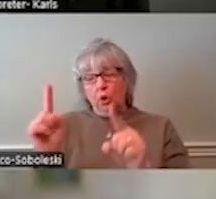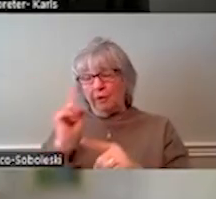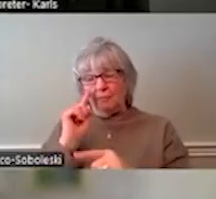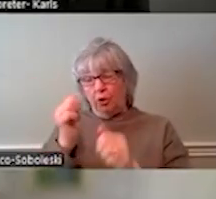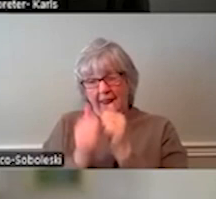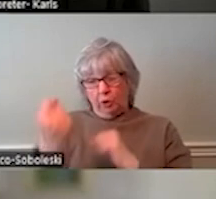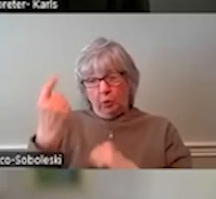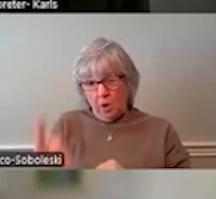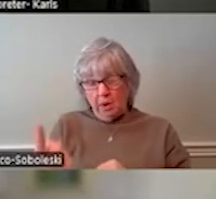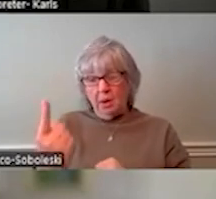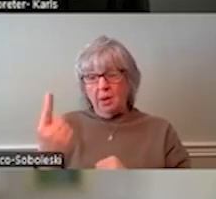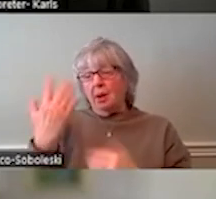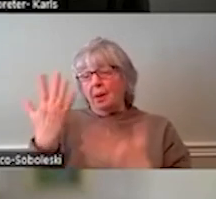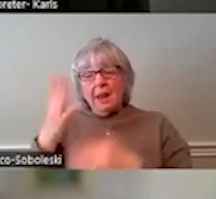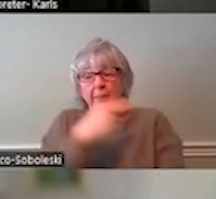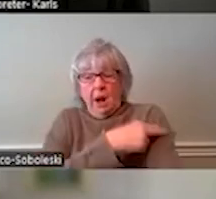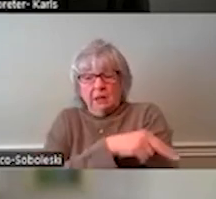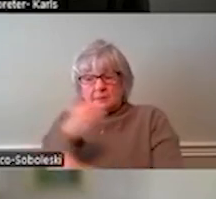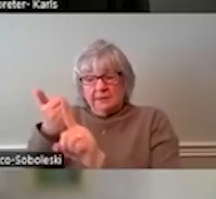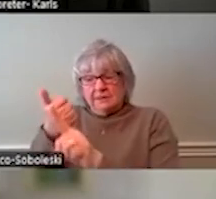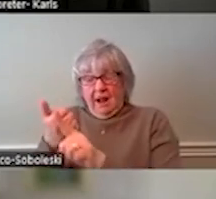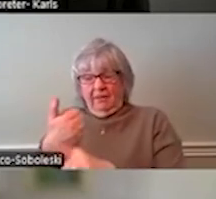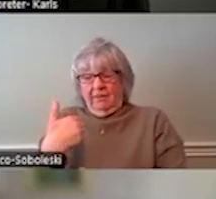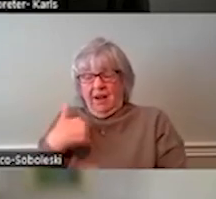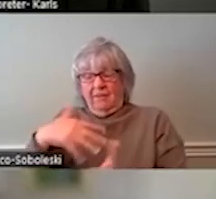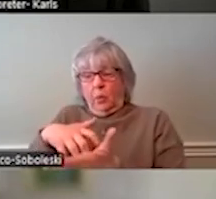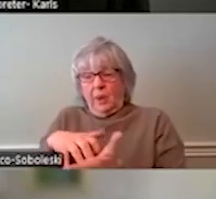is often used in hospitals and it's not effective for everyone.